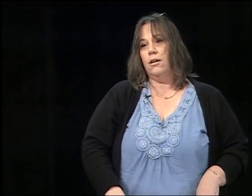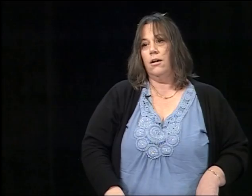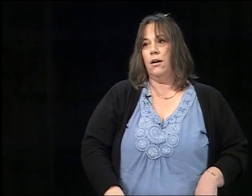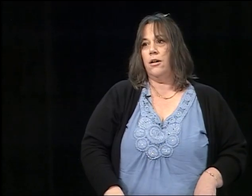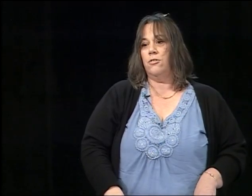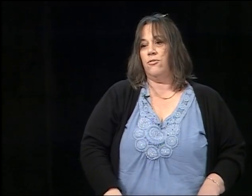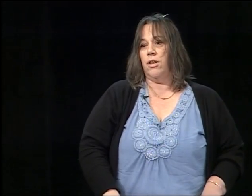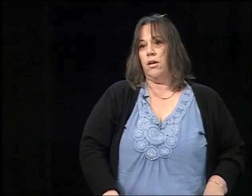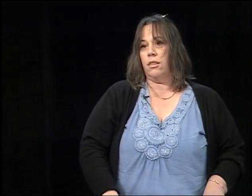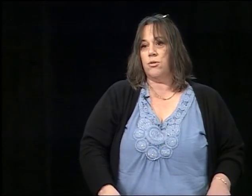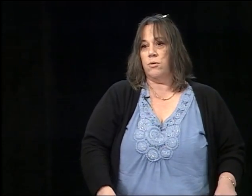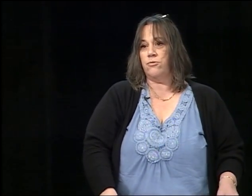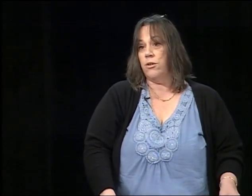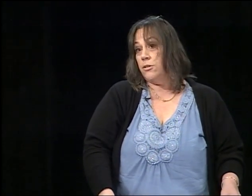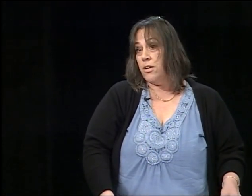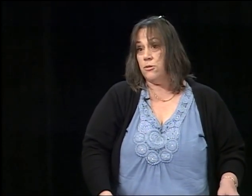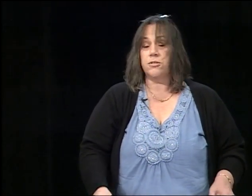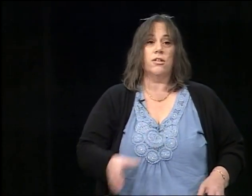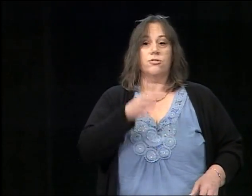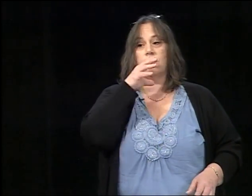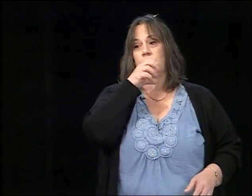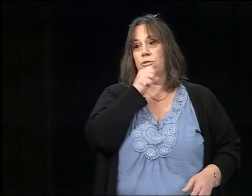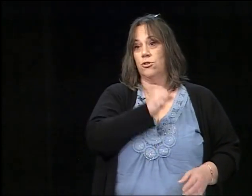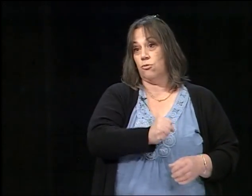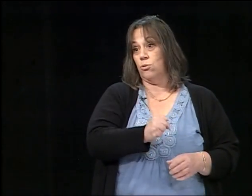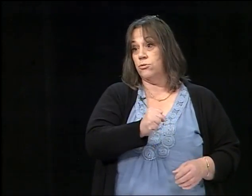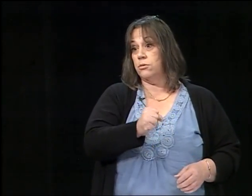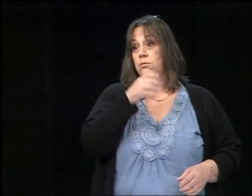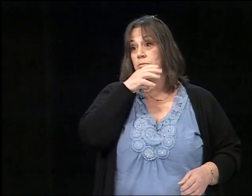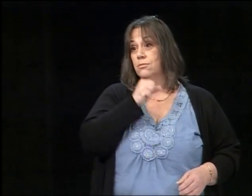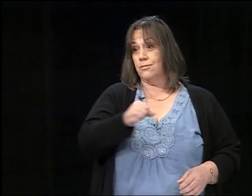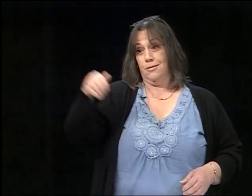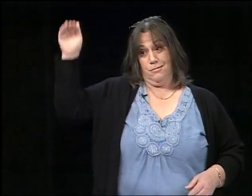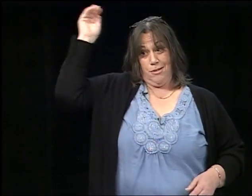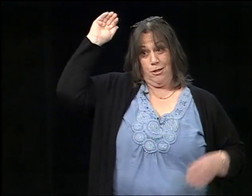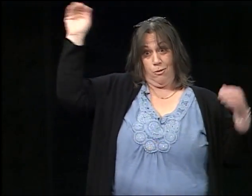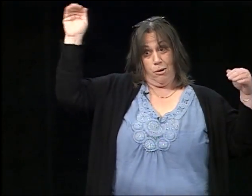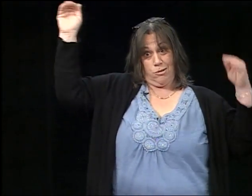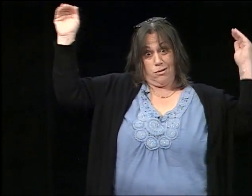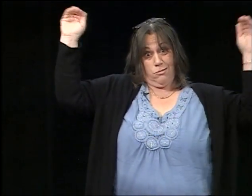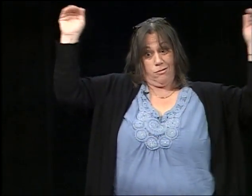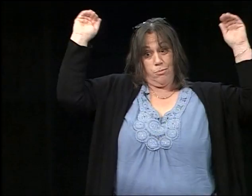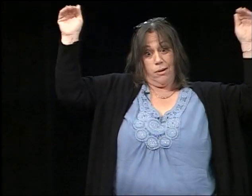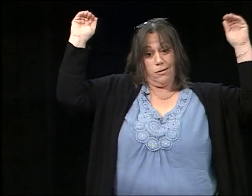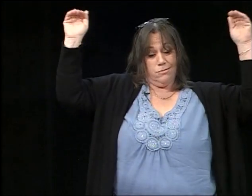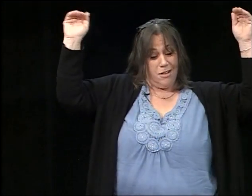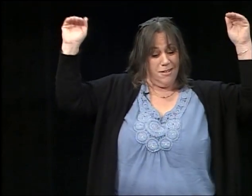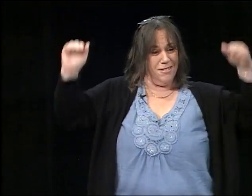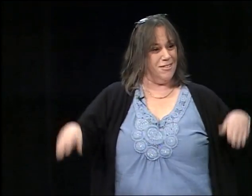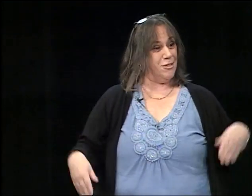I don't know if I like this one for an adult because you're old and you're a person. You're up here. You're